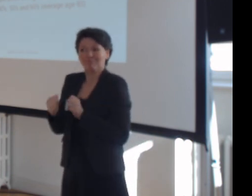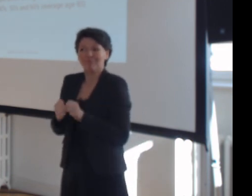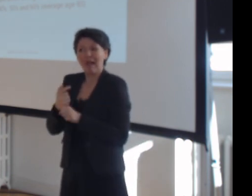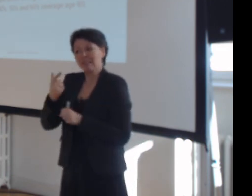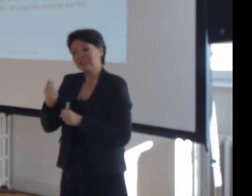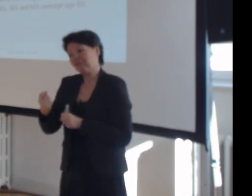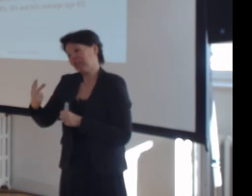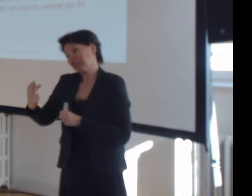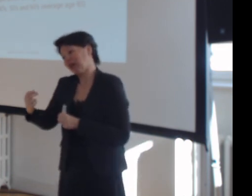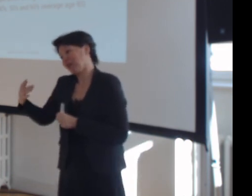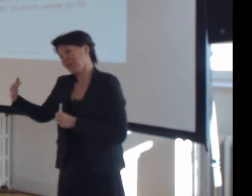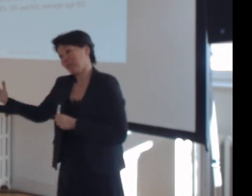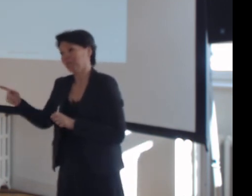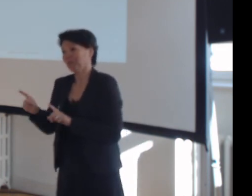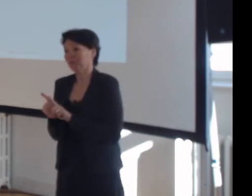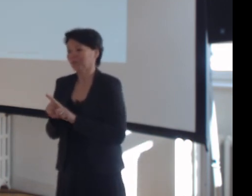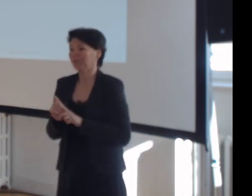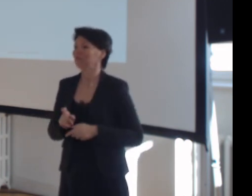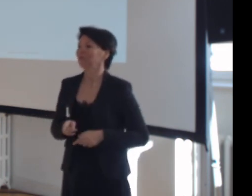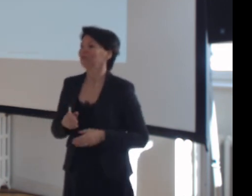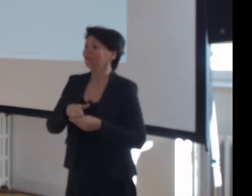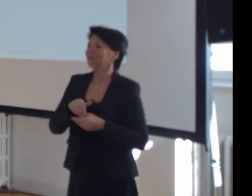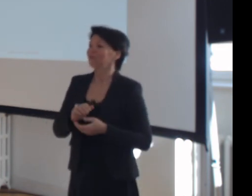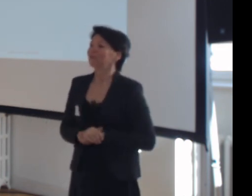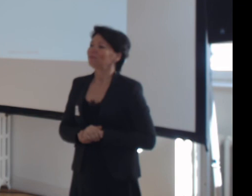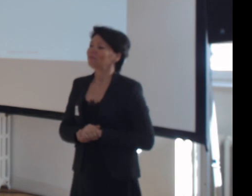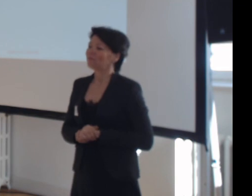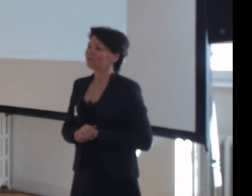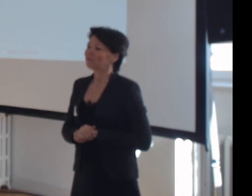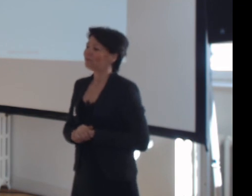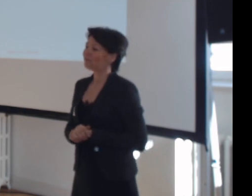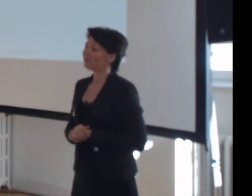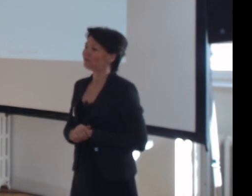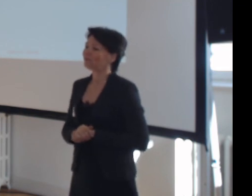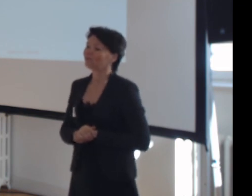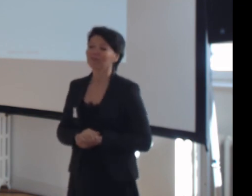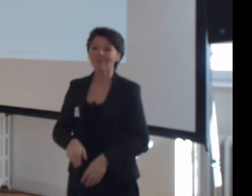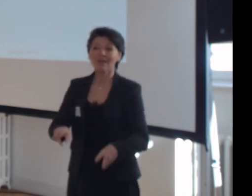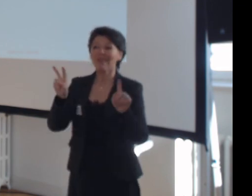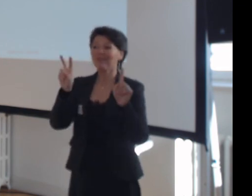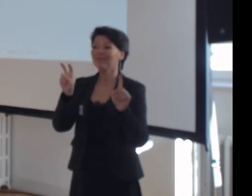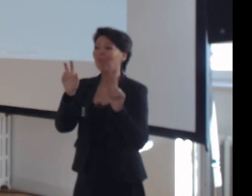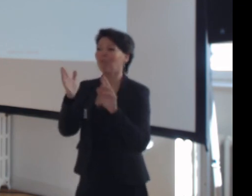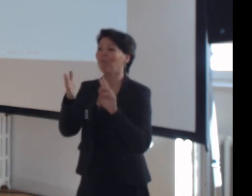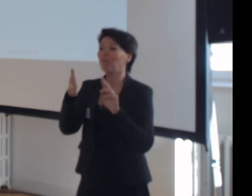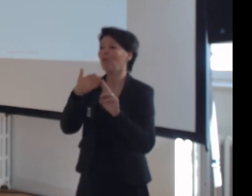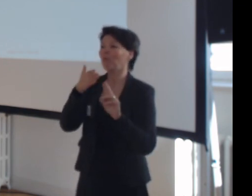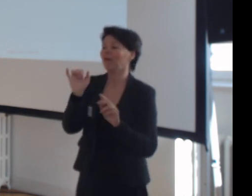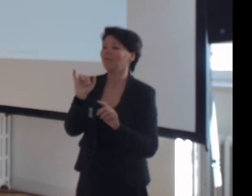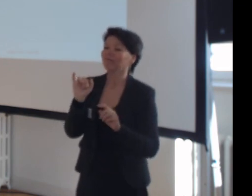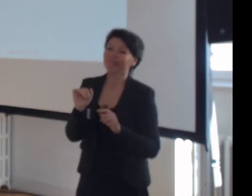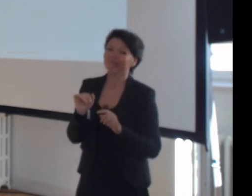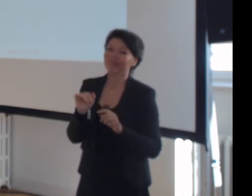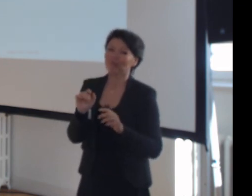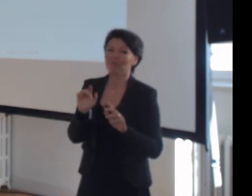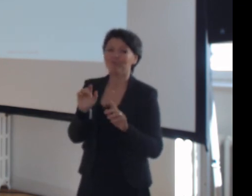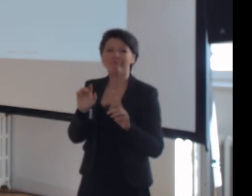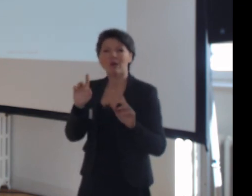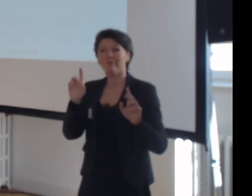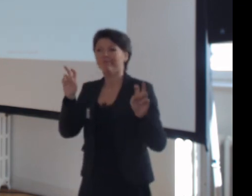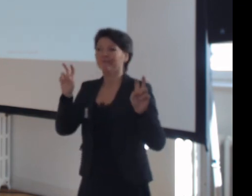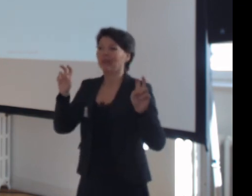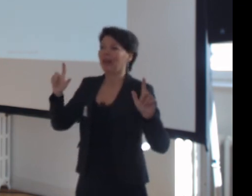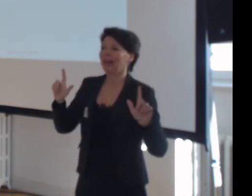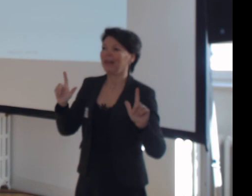and 80s, and so on. The popular themes in this collection are, let's say, the popular themes of life.